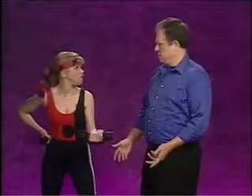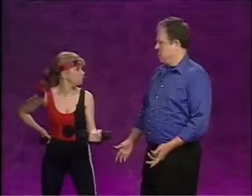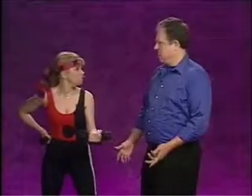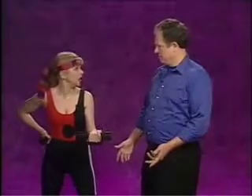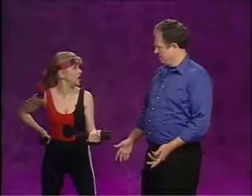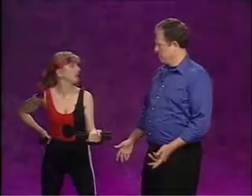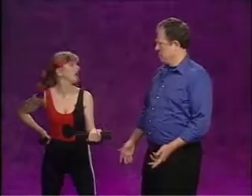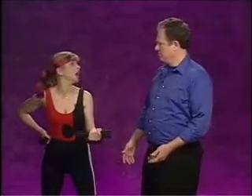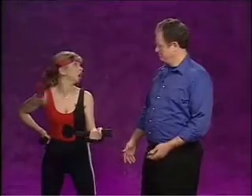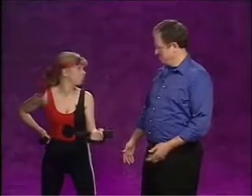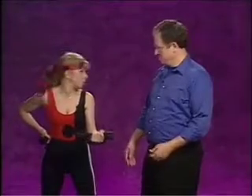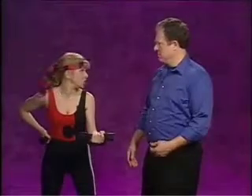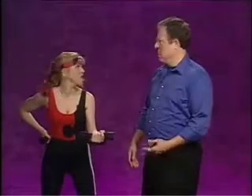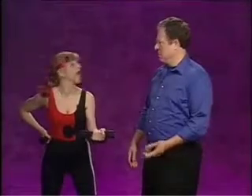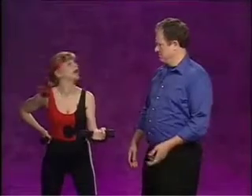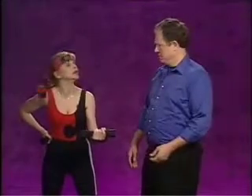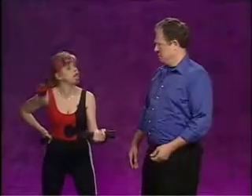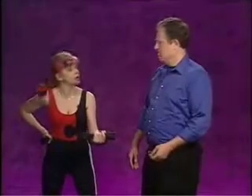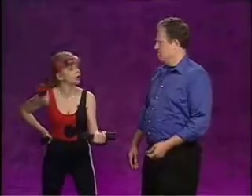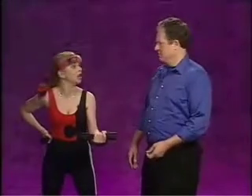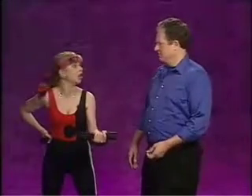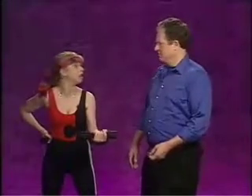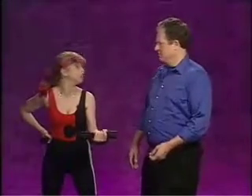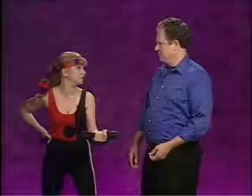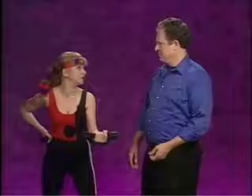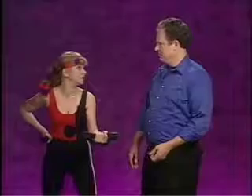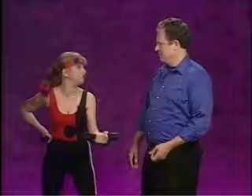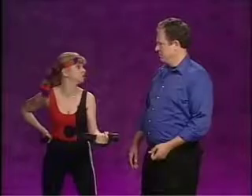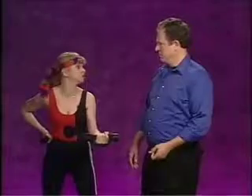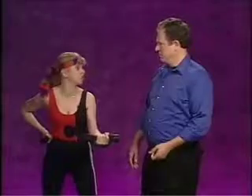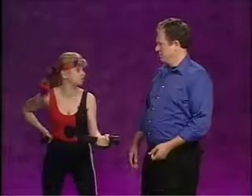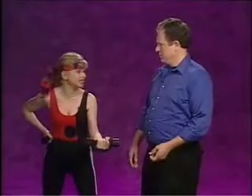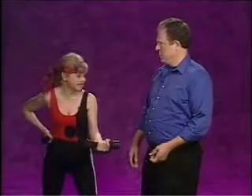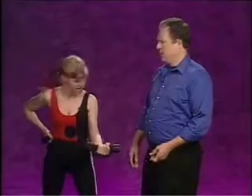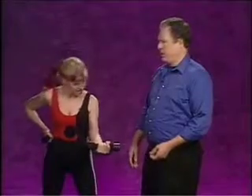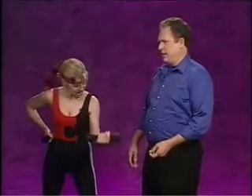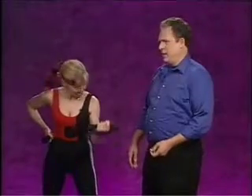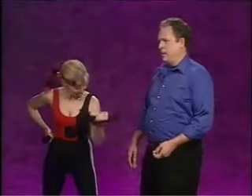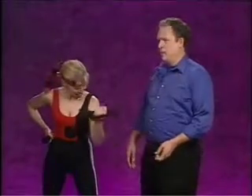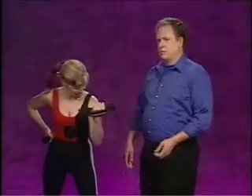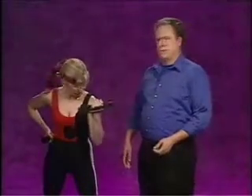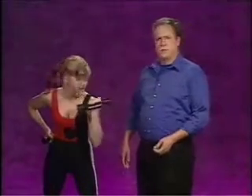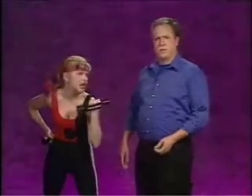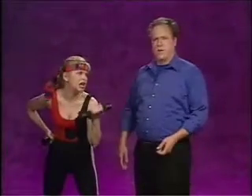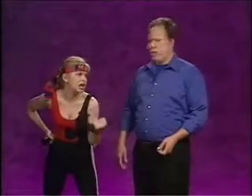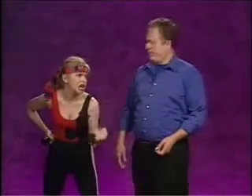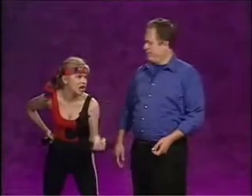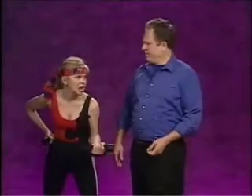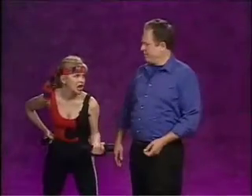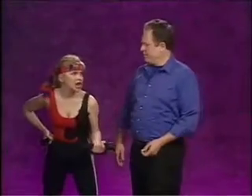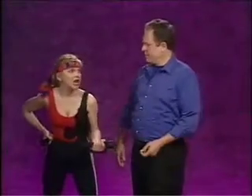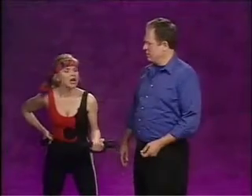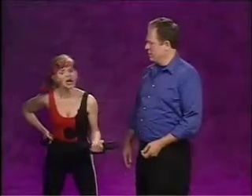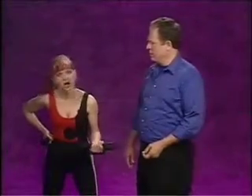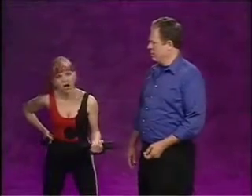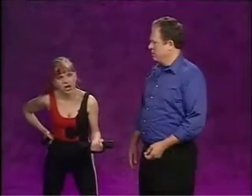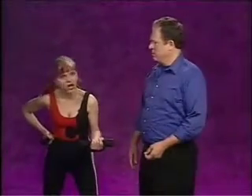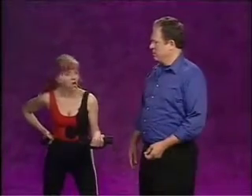to 20, then 30 and 40 and 50 up to 100. Yeah. 80. I remember.